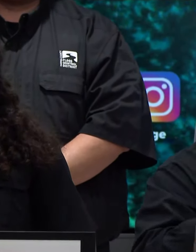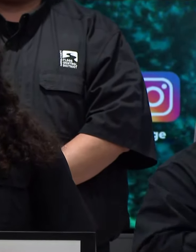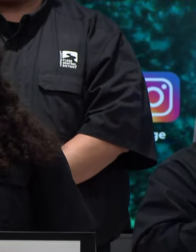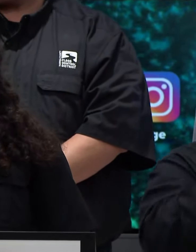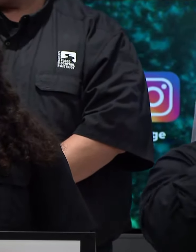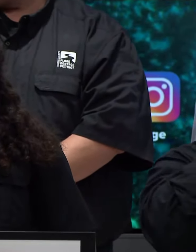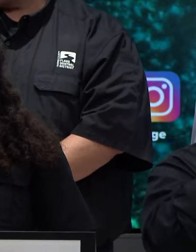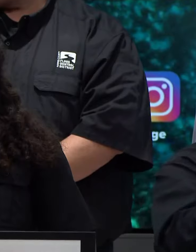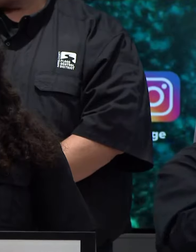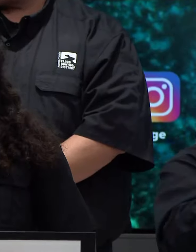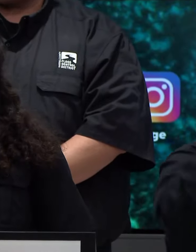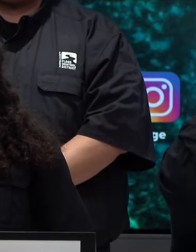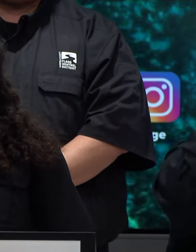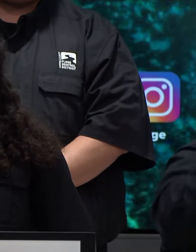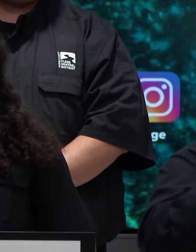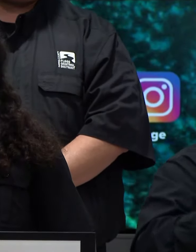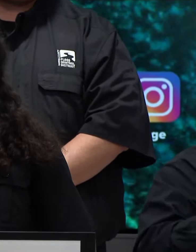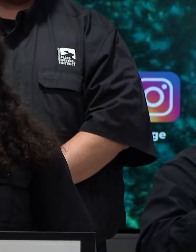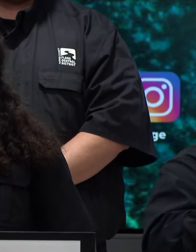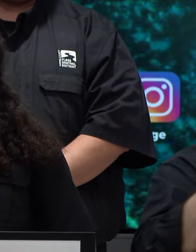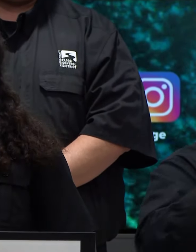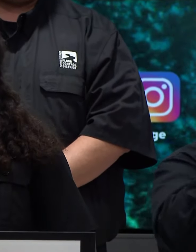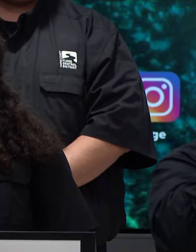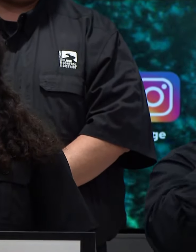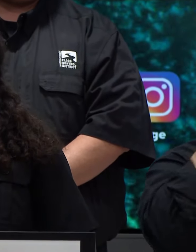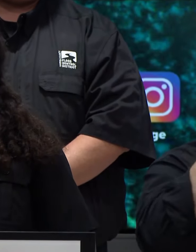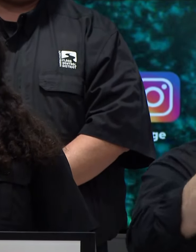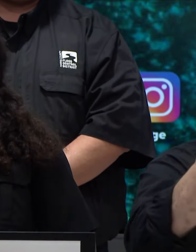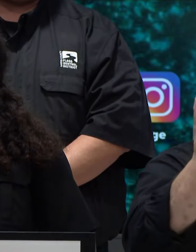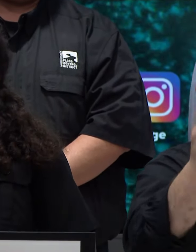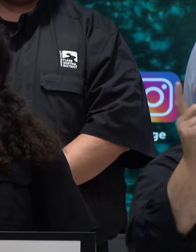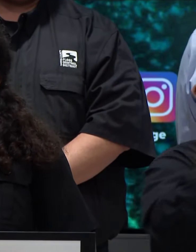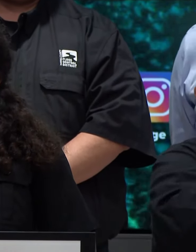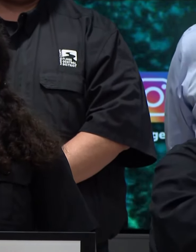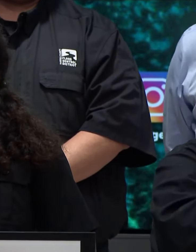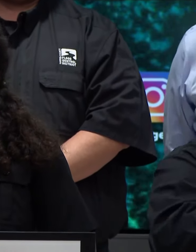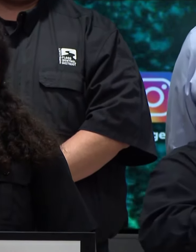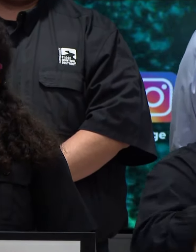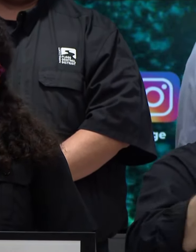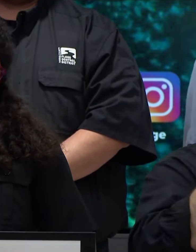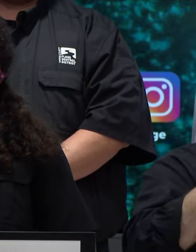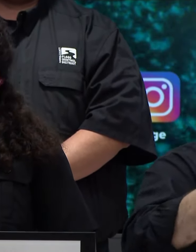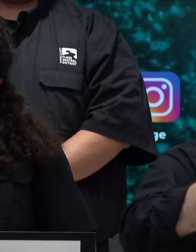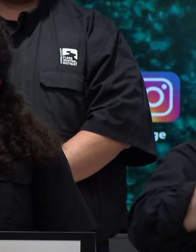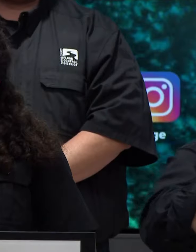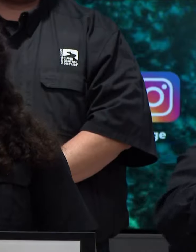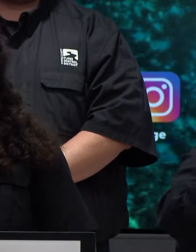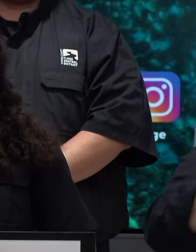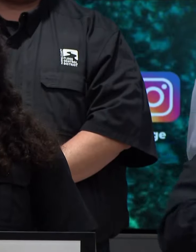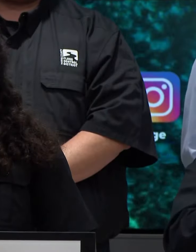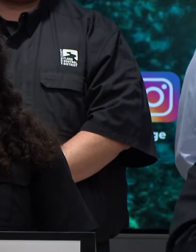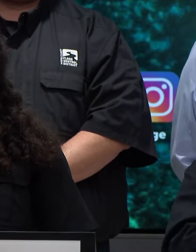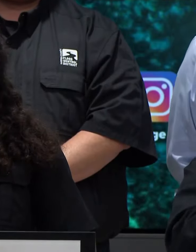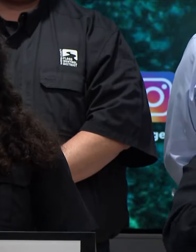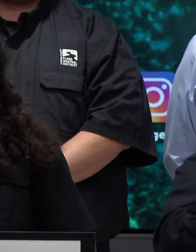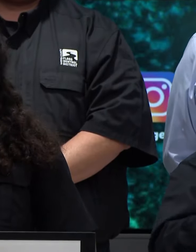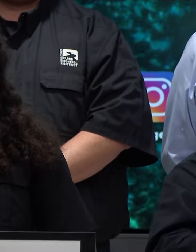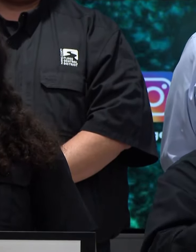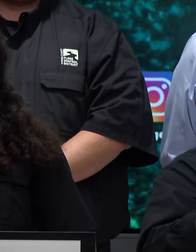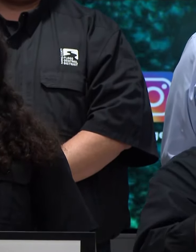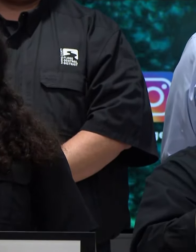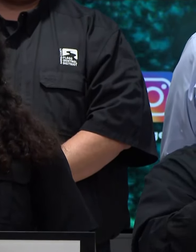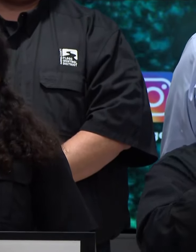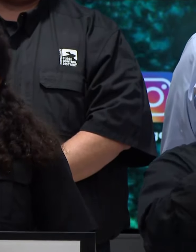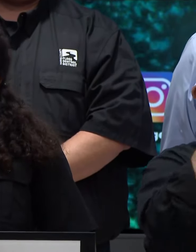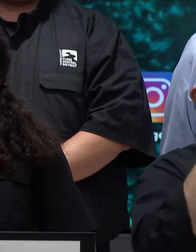are repaired, just remember to have provisions for 7 days. And every time during hurricane season that your tank is half